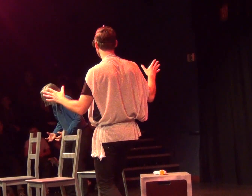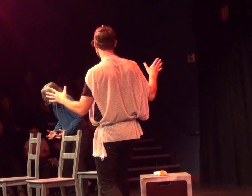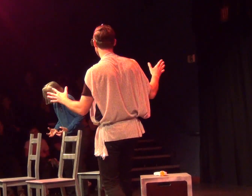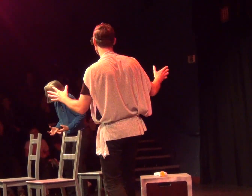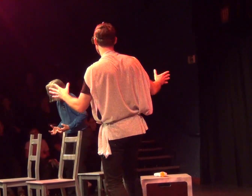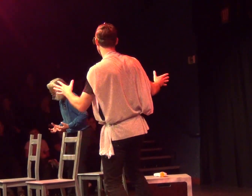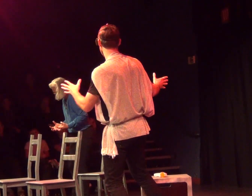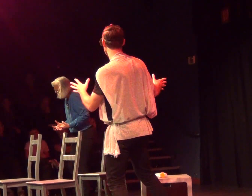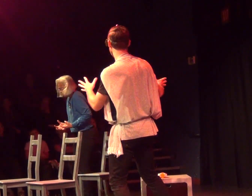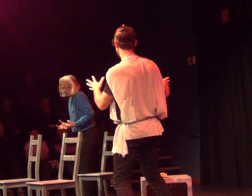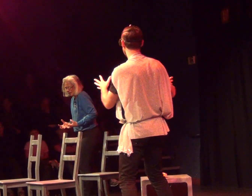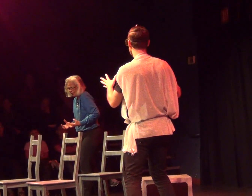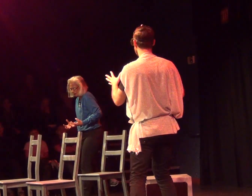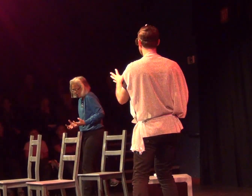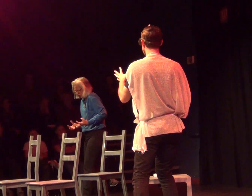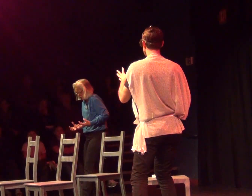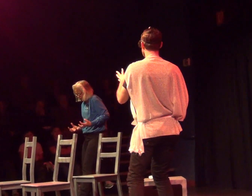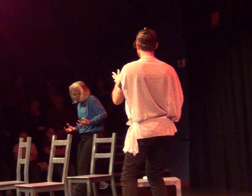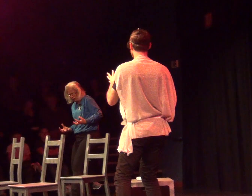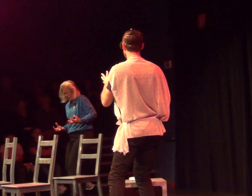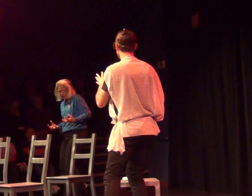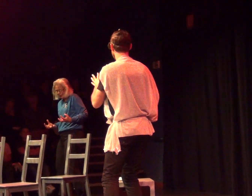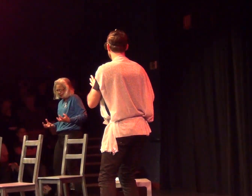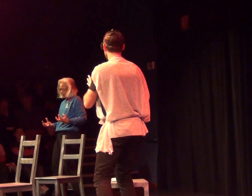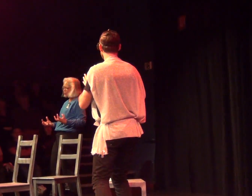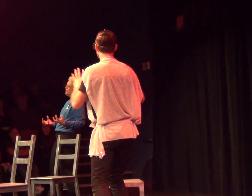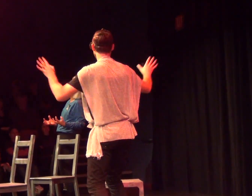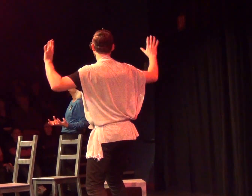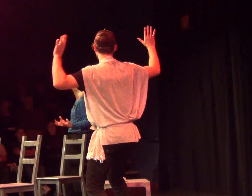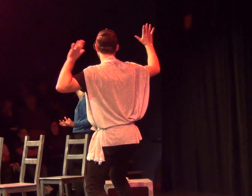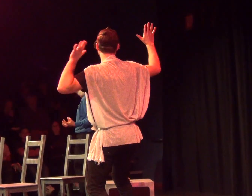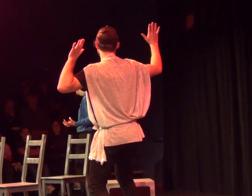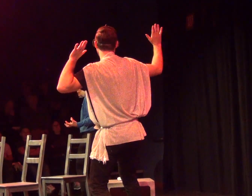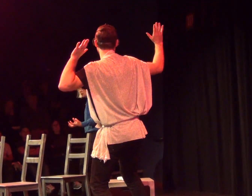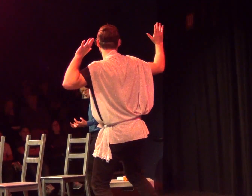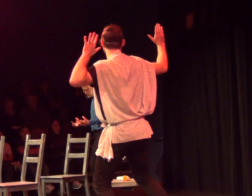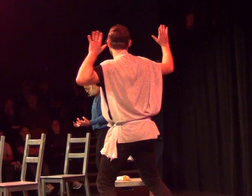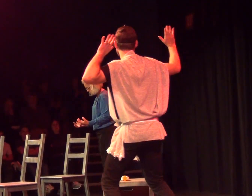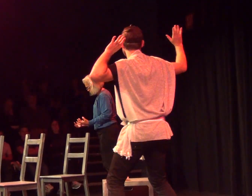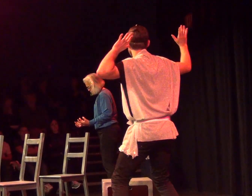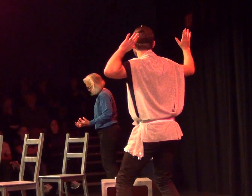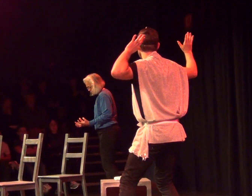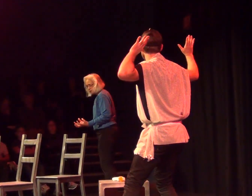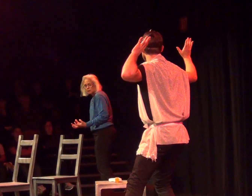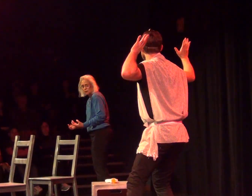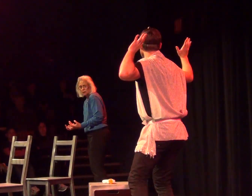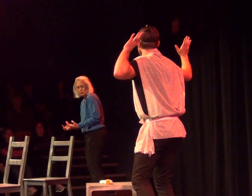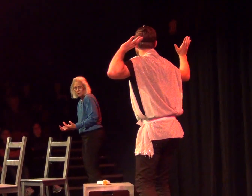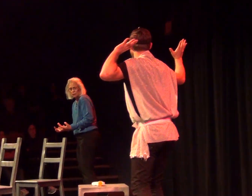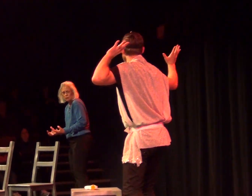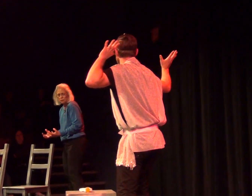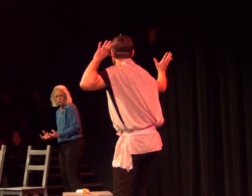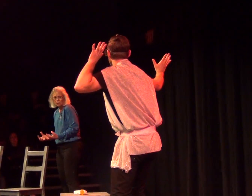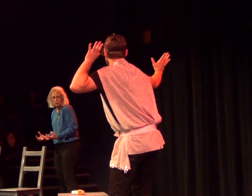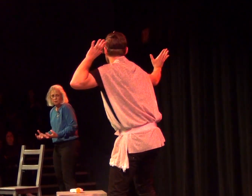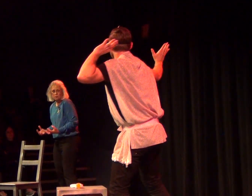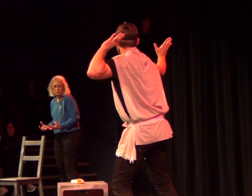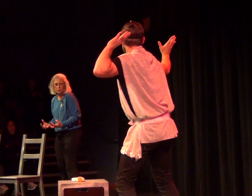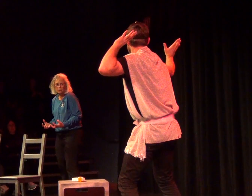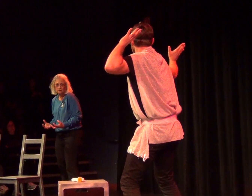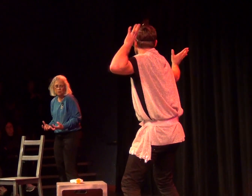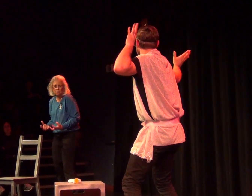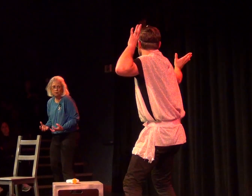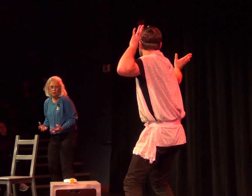I cannot be swayed by temptation and those ten tentacles. Captain, put the ball down. Don't try it.